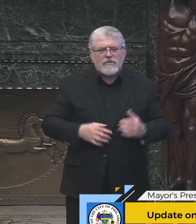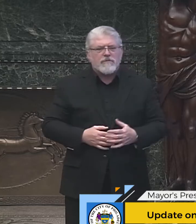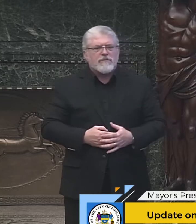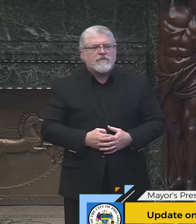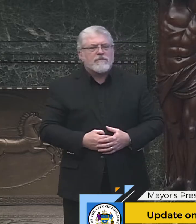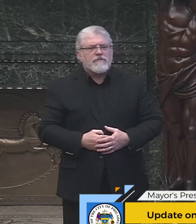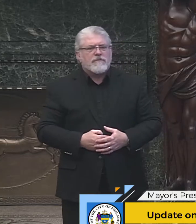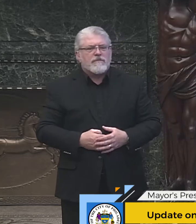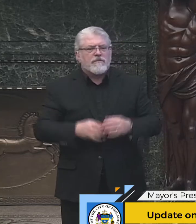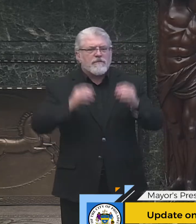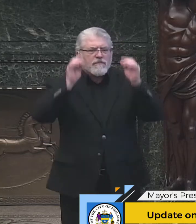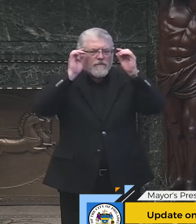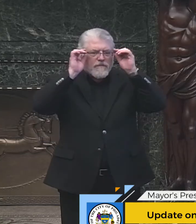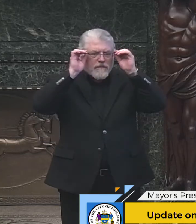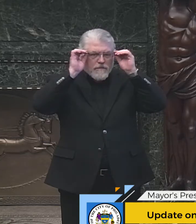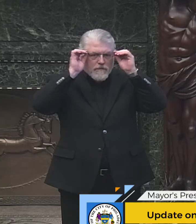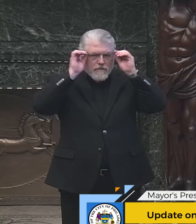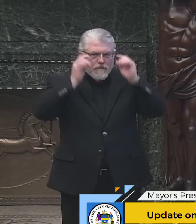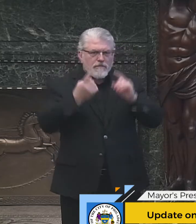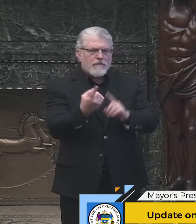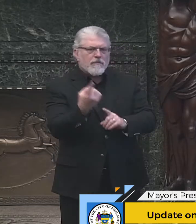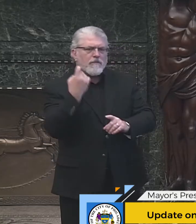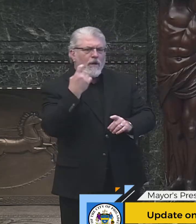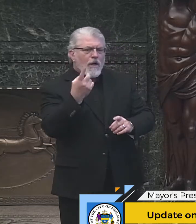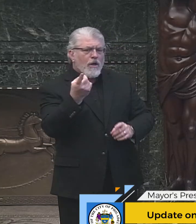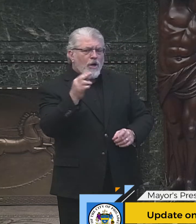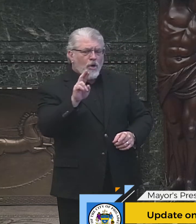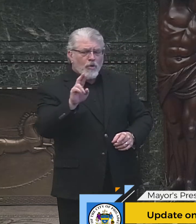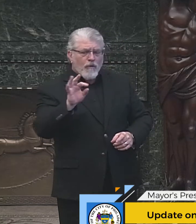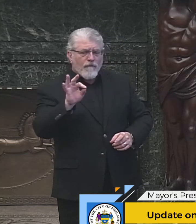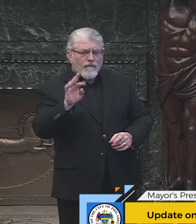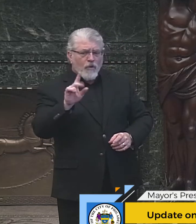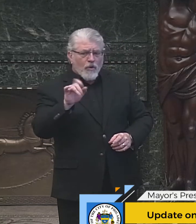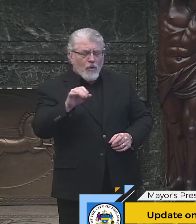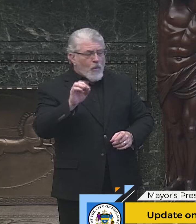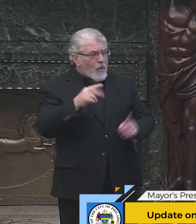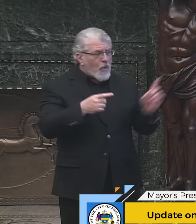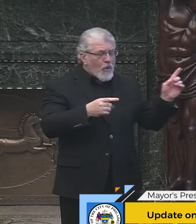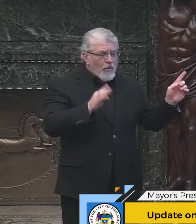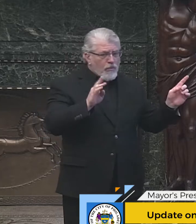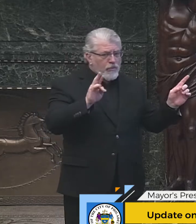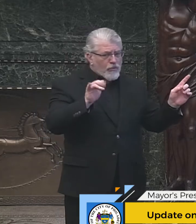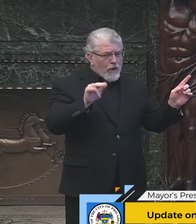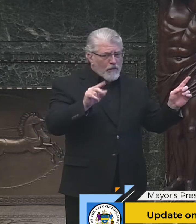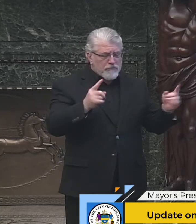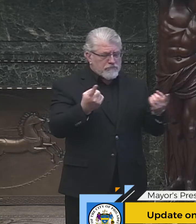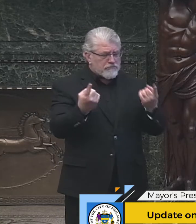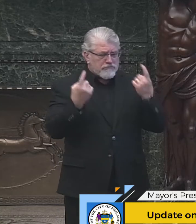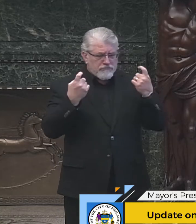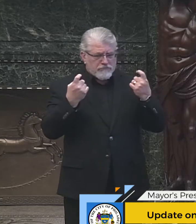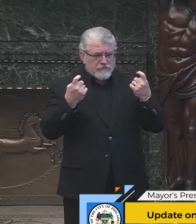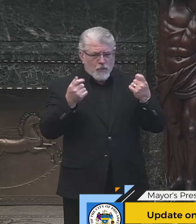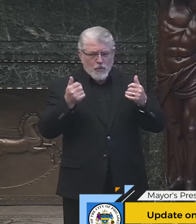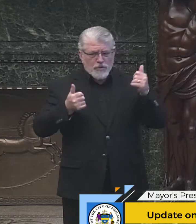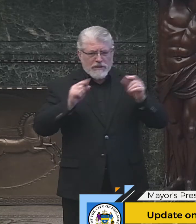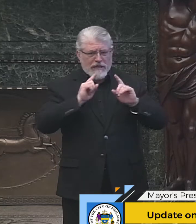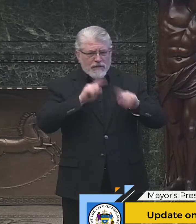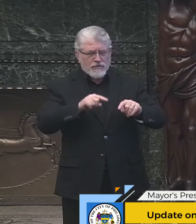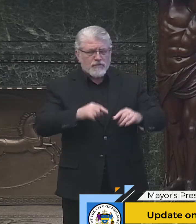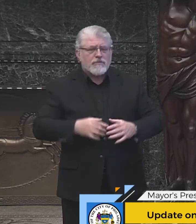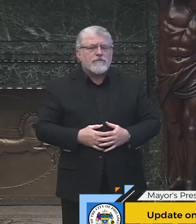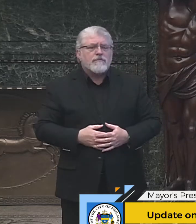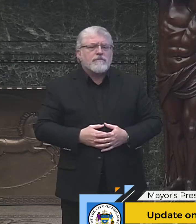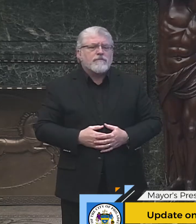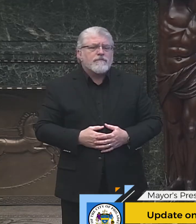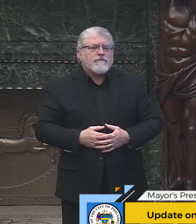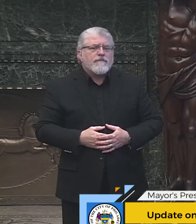Dr. Farley or Brian, do you guys know anything about these testing sites that appear to be being set up outside of local Rite Aids? Are